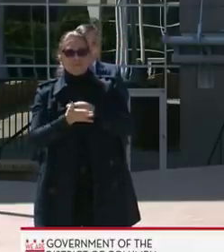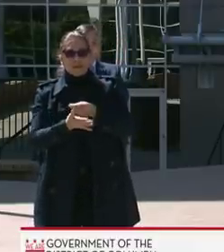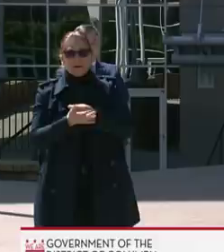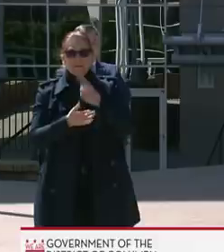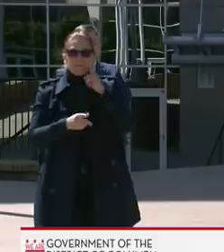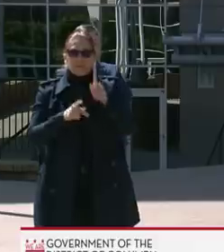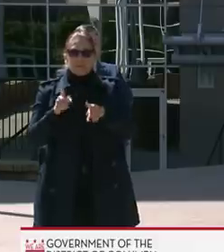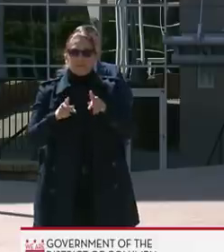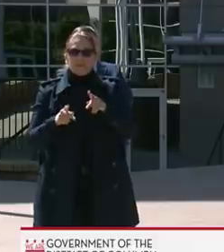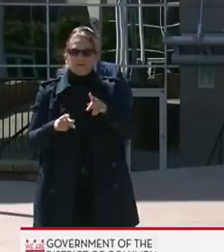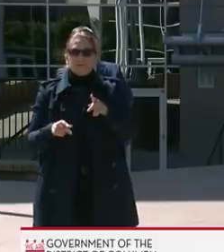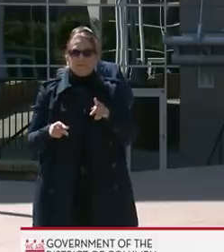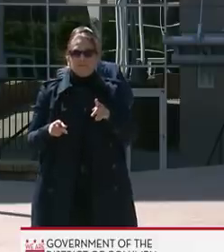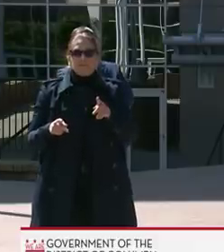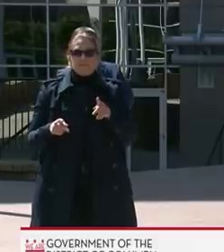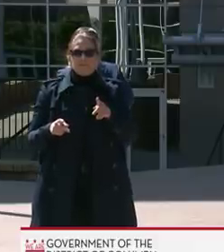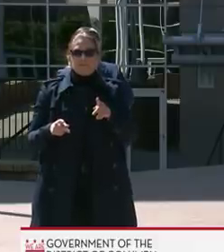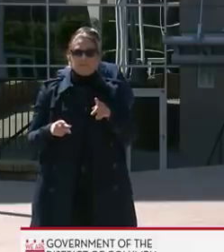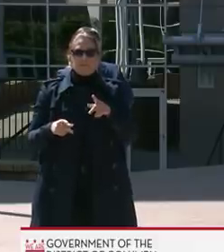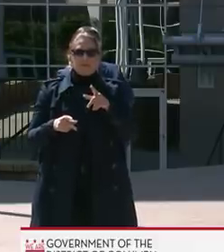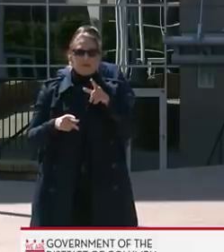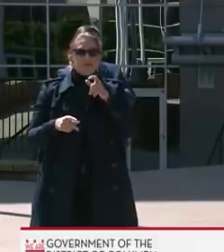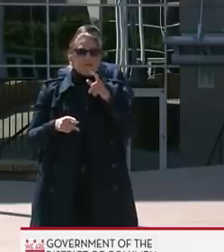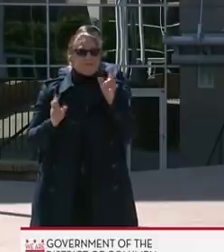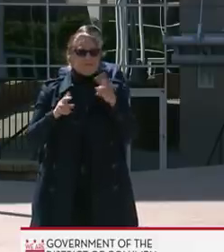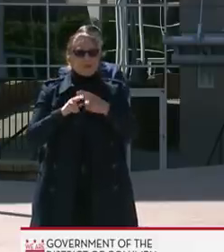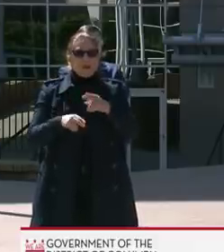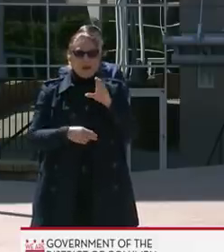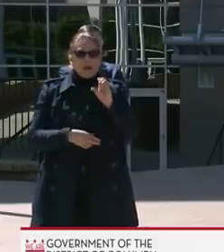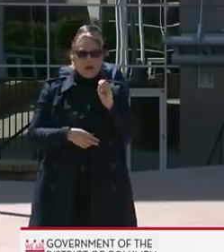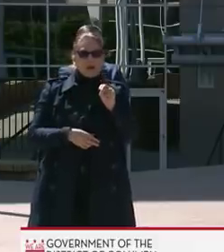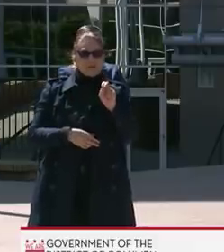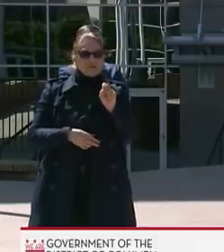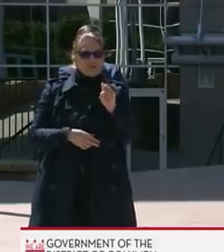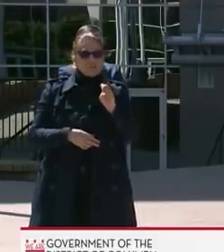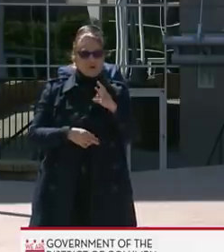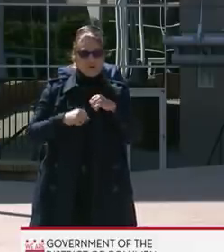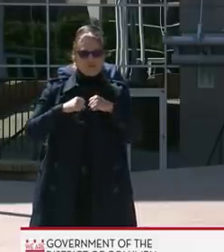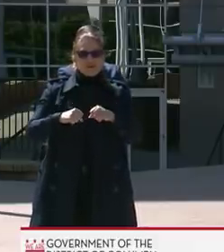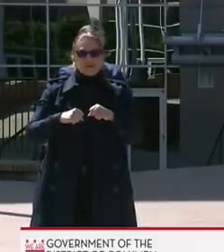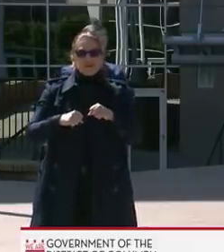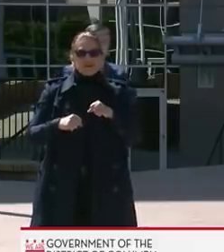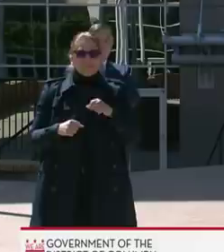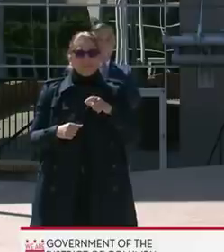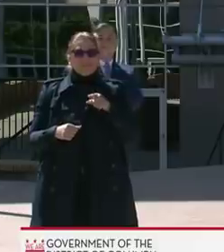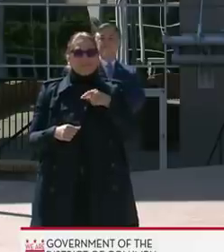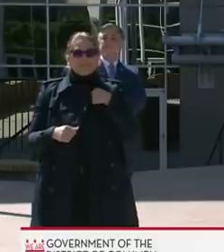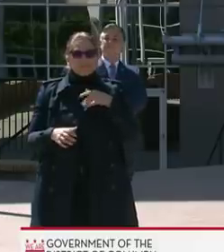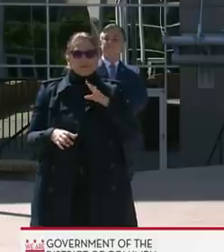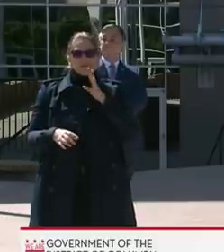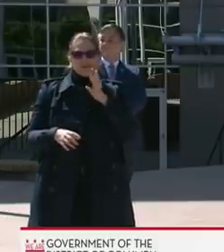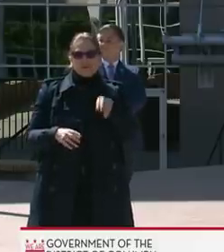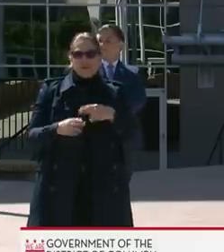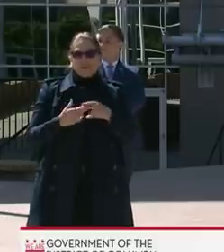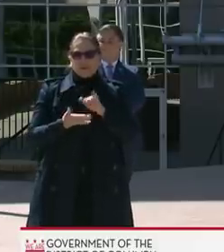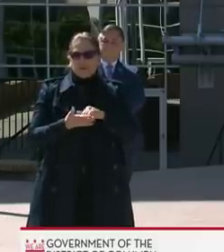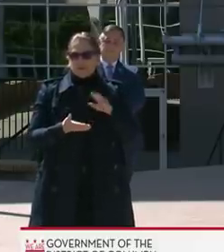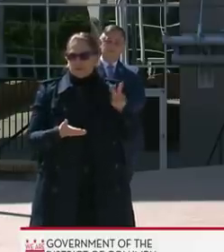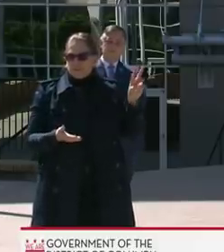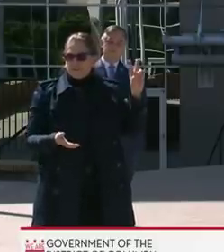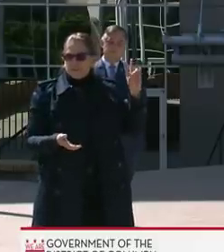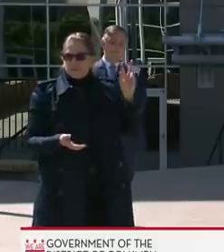those today, but 2 weeks ago or 3 weeks ago, we had provisions in there to strengthen our law regarding and make it clear that our laws